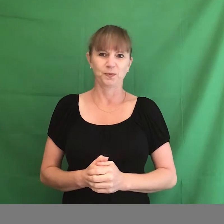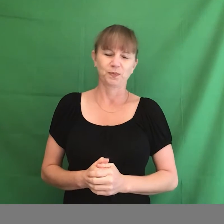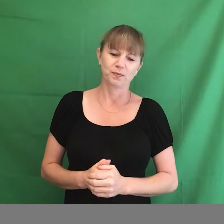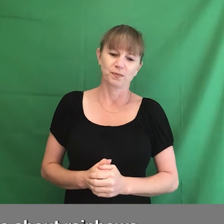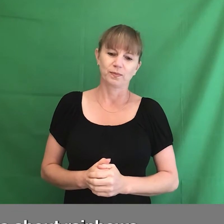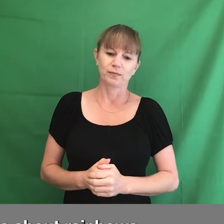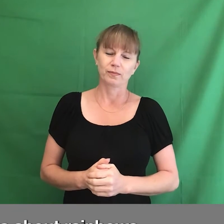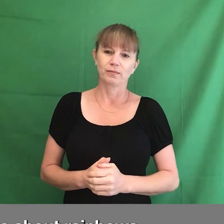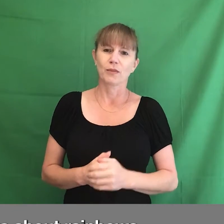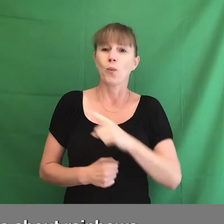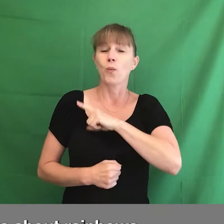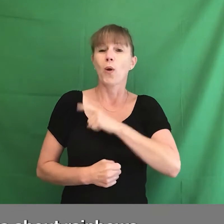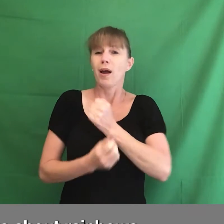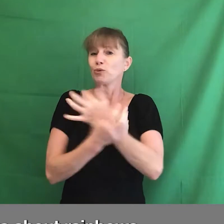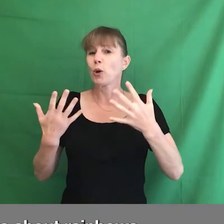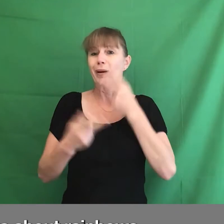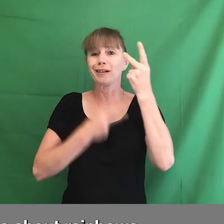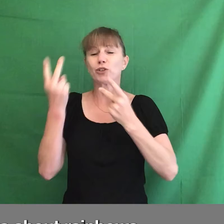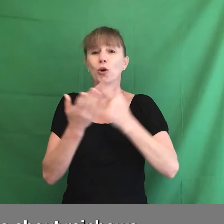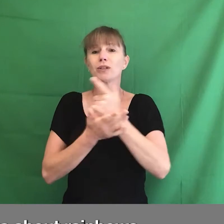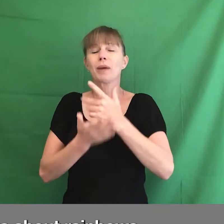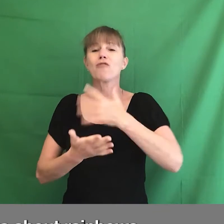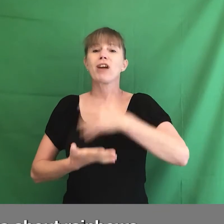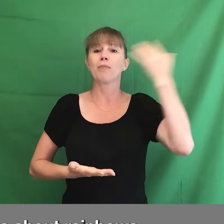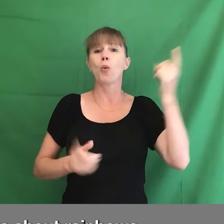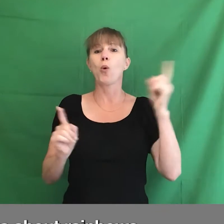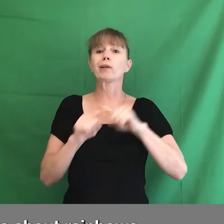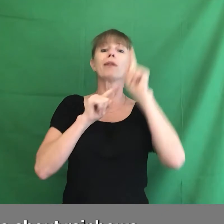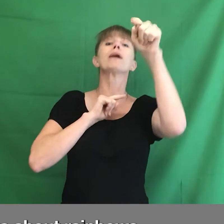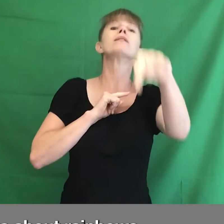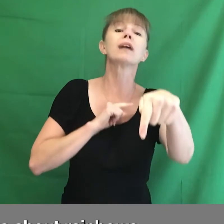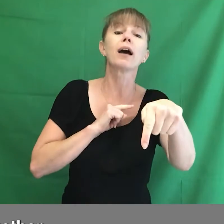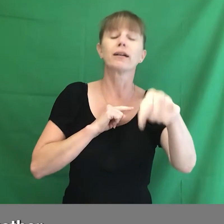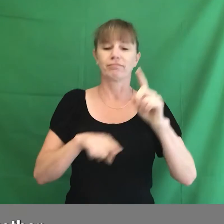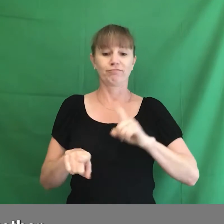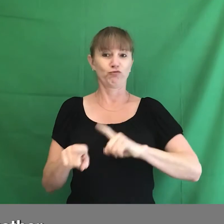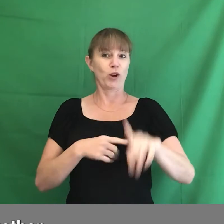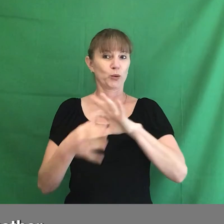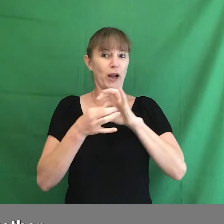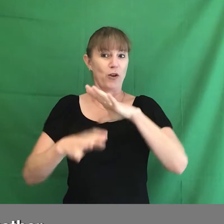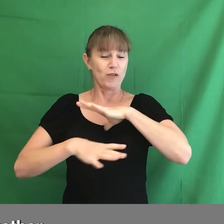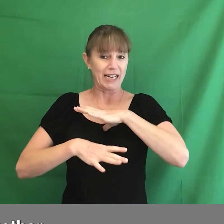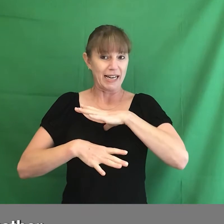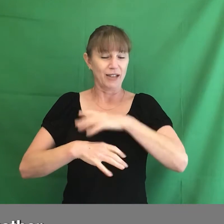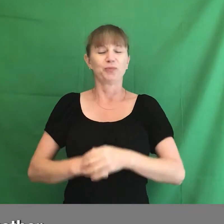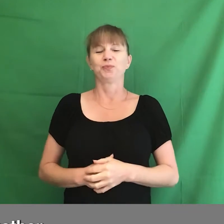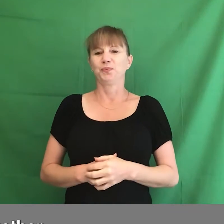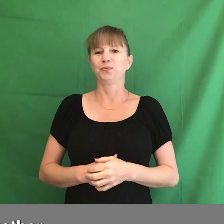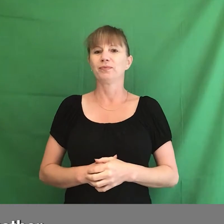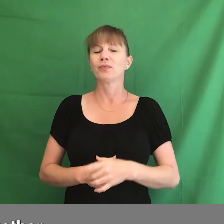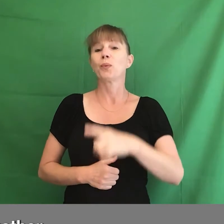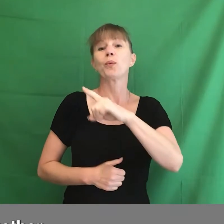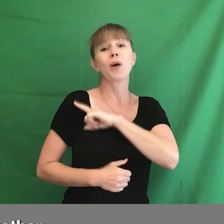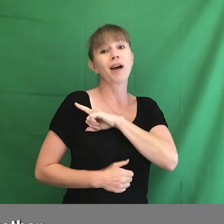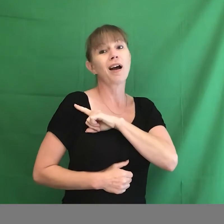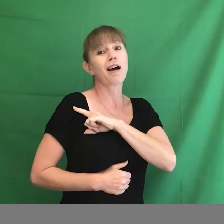side? Why are there so many songs about rainbows and what's on the other side? Let's try that together, ready? Here we